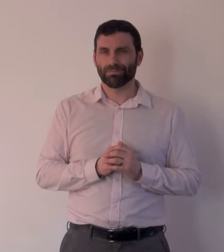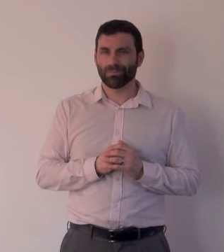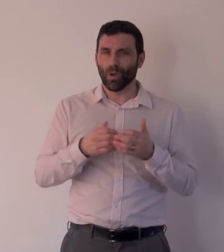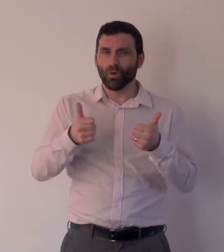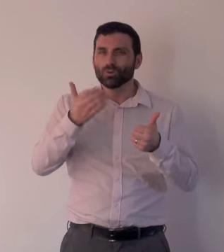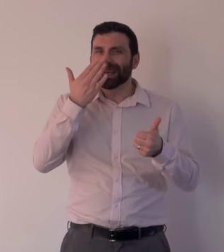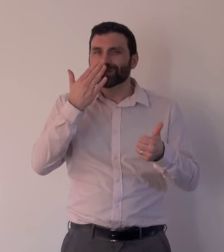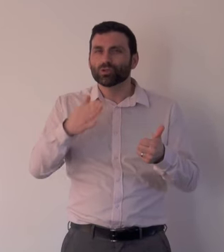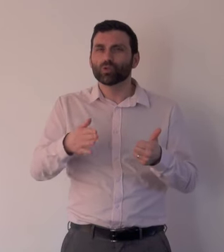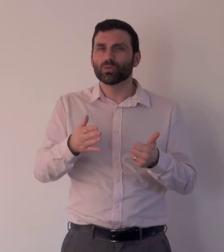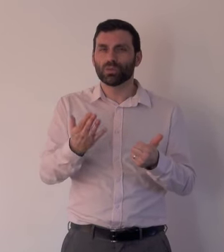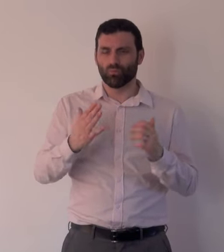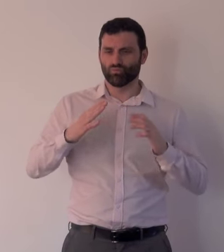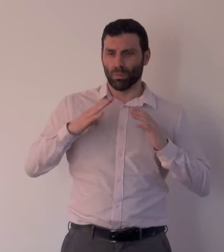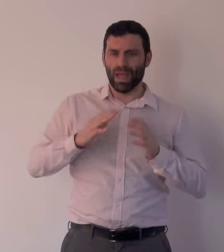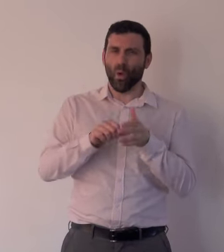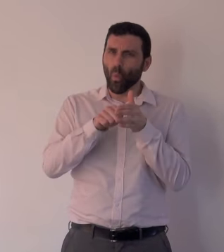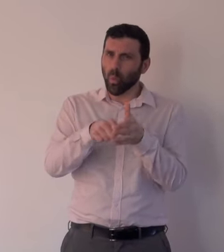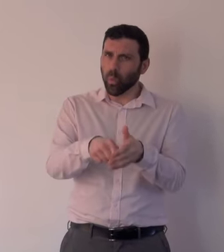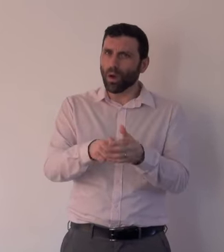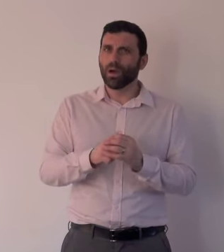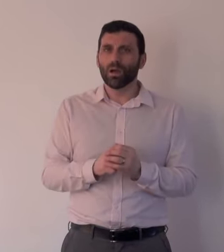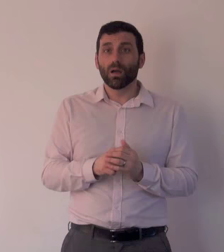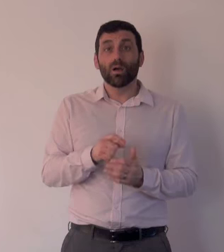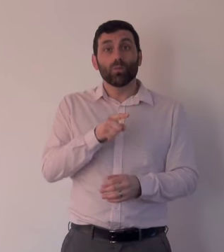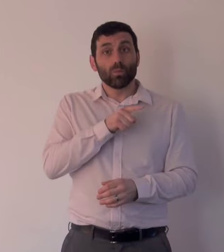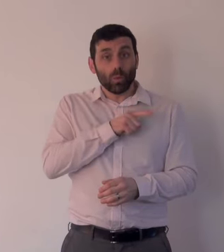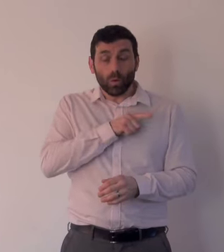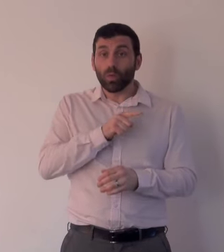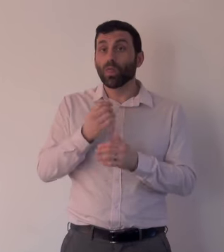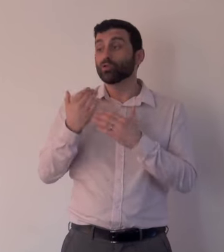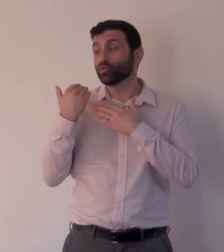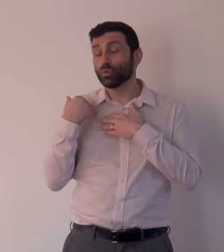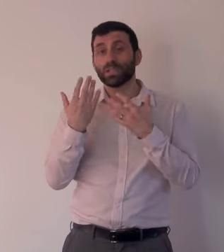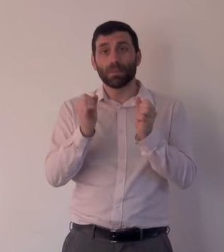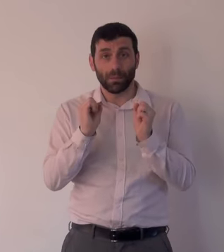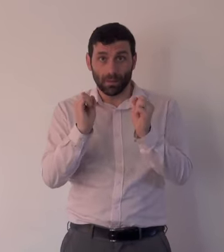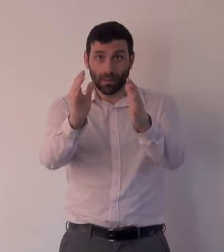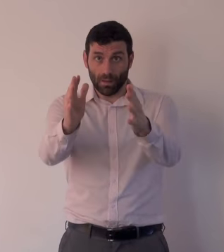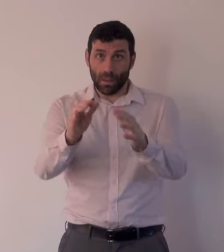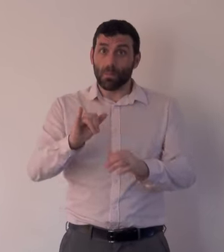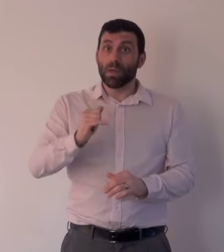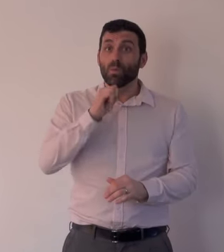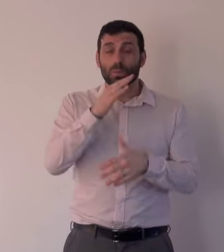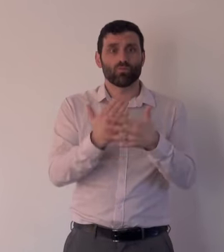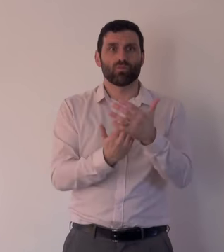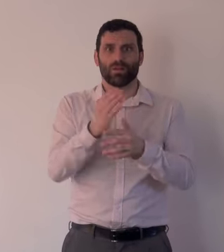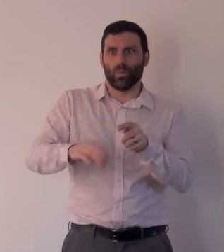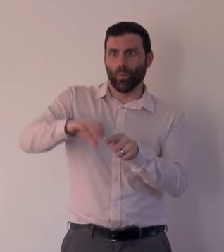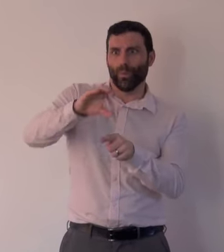You should have a good attitude and be prepared to work hard and to work in other areas when